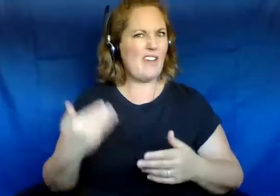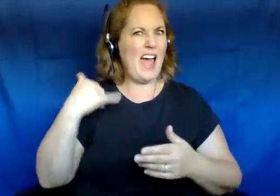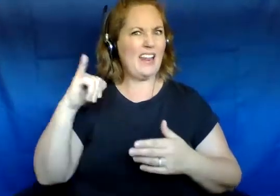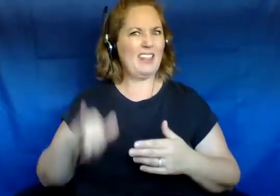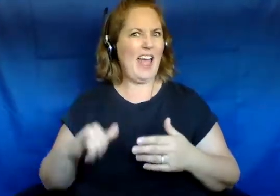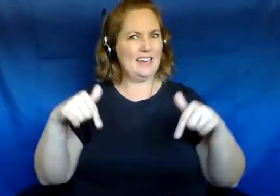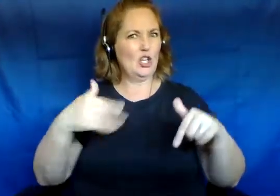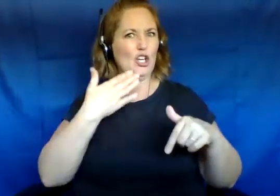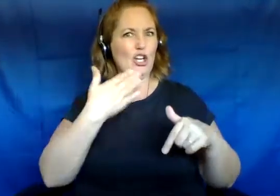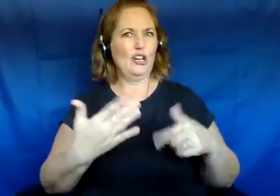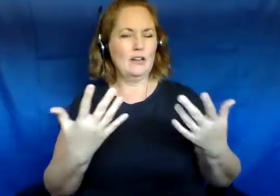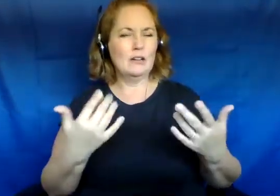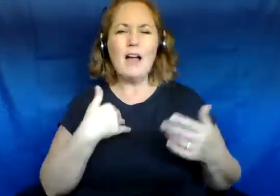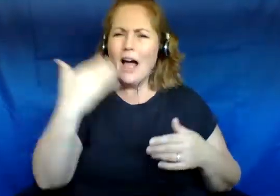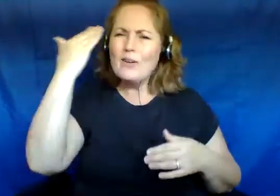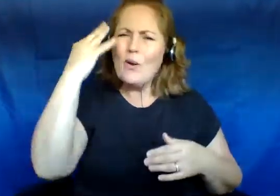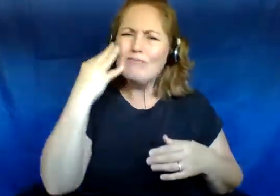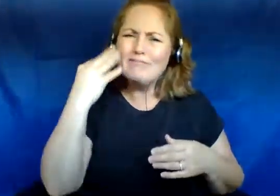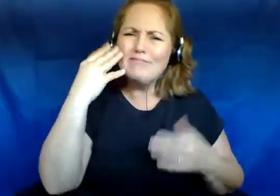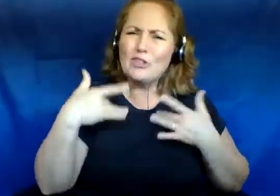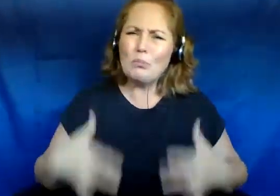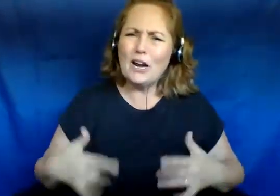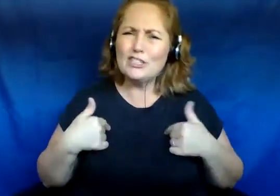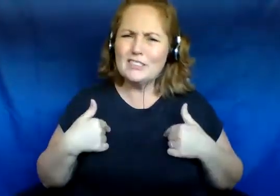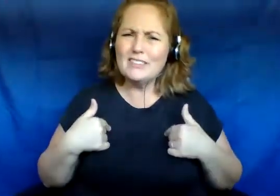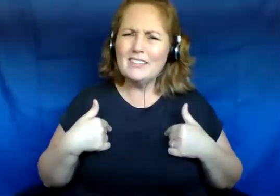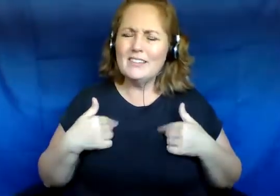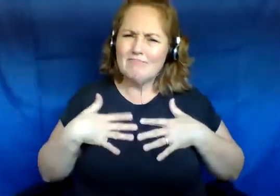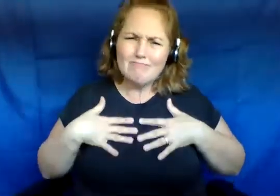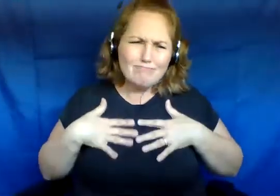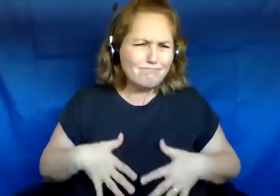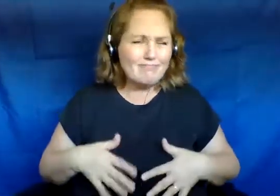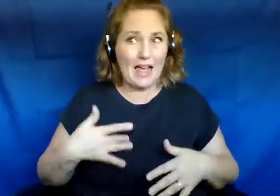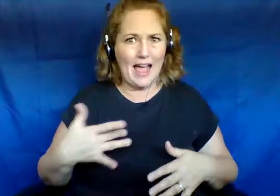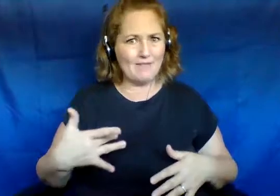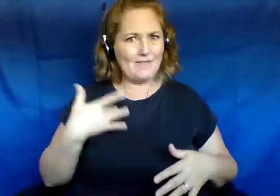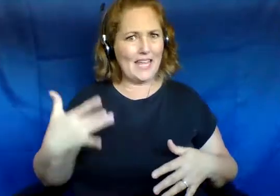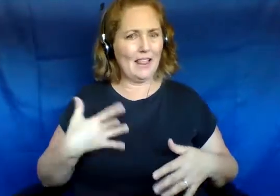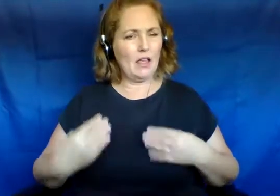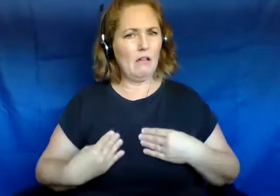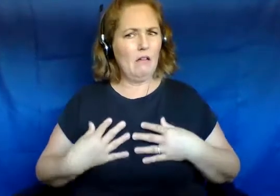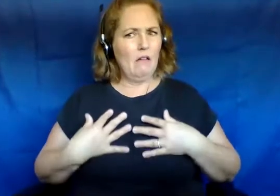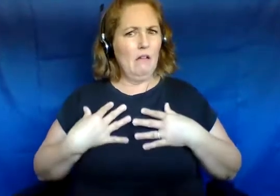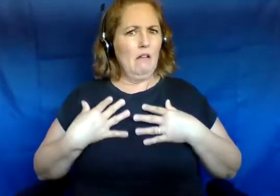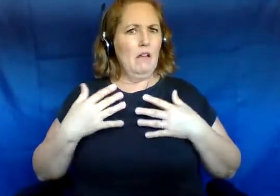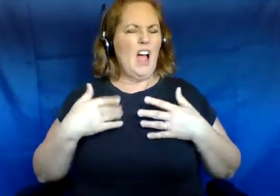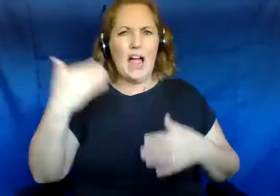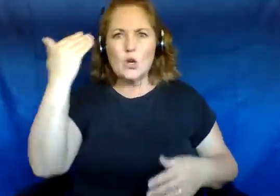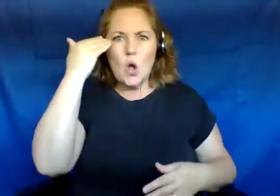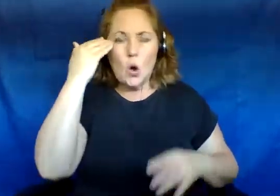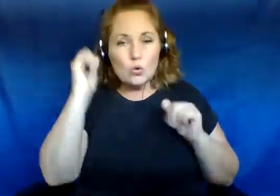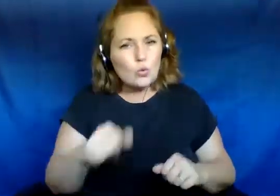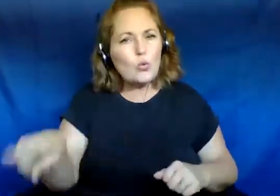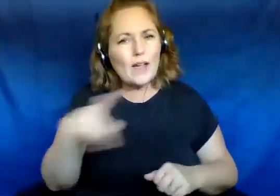what depression is, and I can feel it coming on. All of us can feel it.